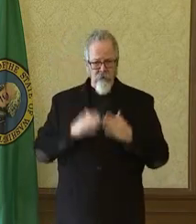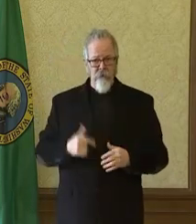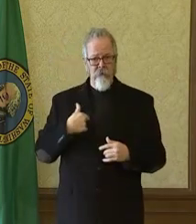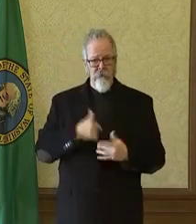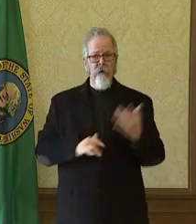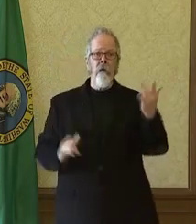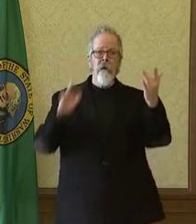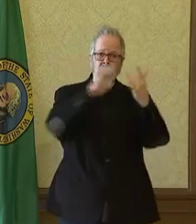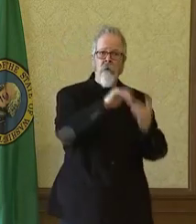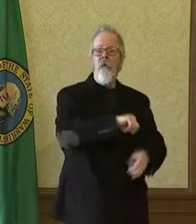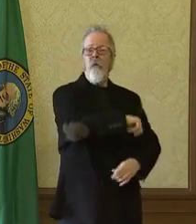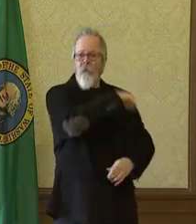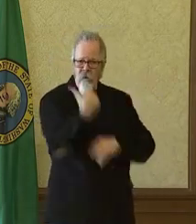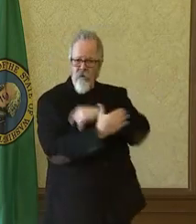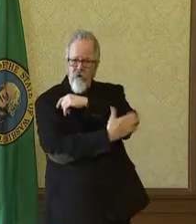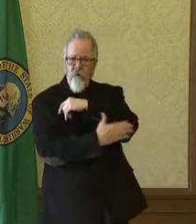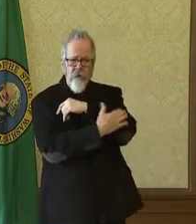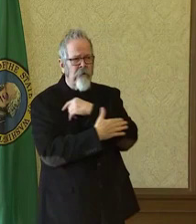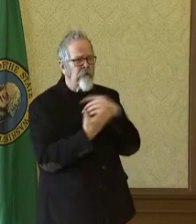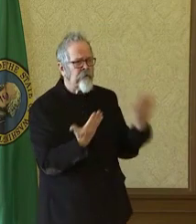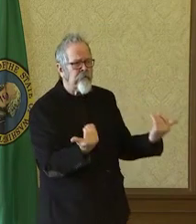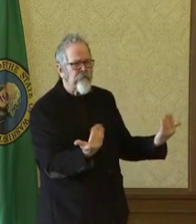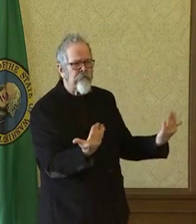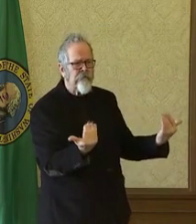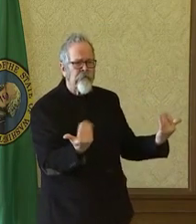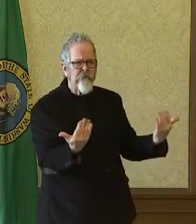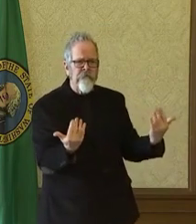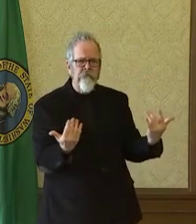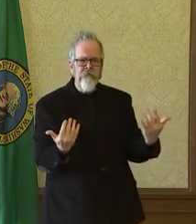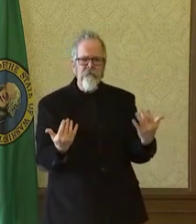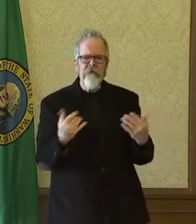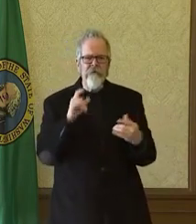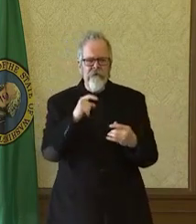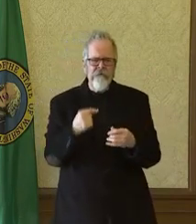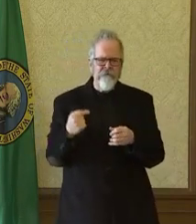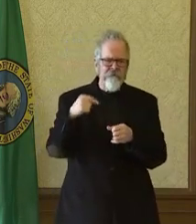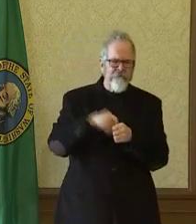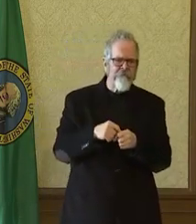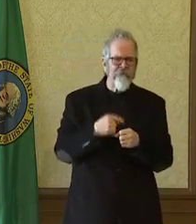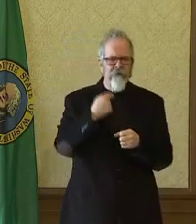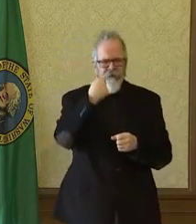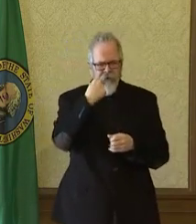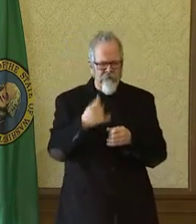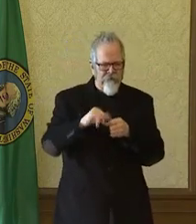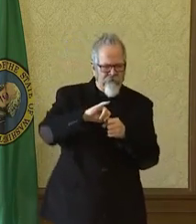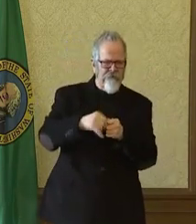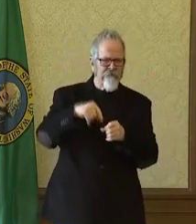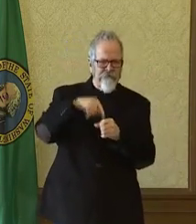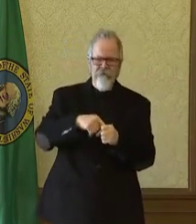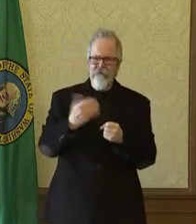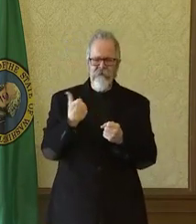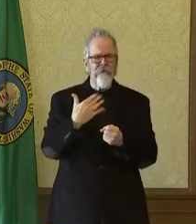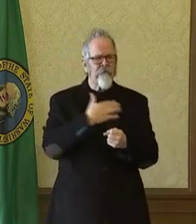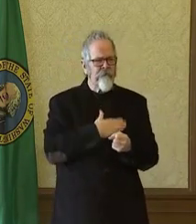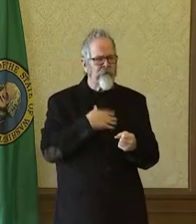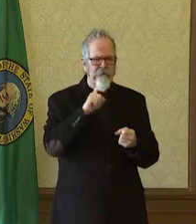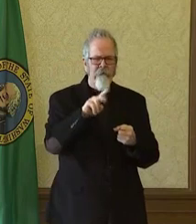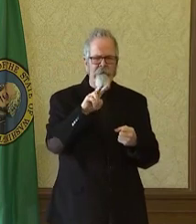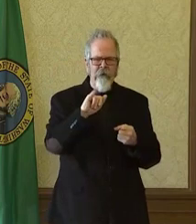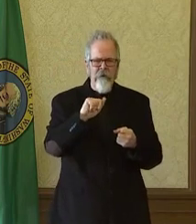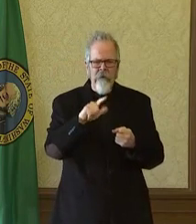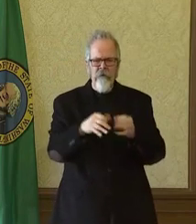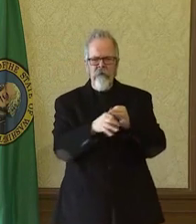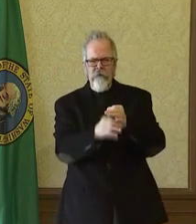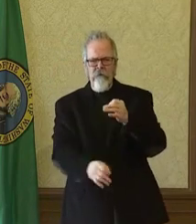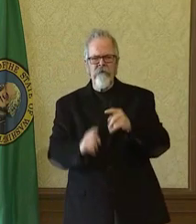by the way, to accelerate a procurement on that because of that conversation. So we are doing everything humanly possible, but there is a